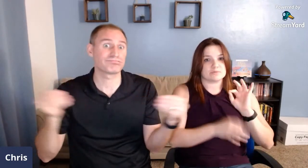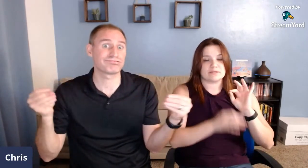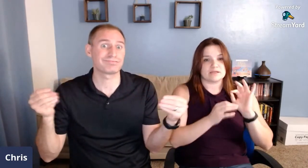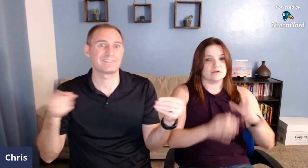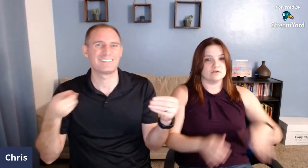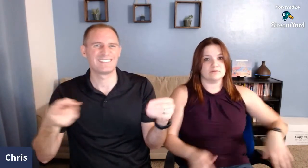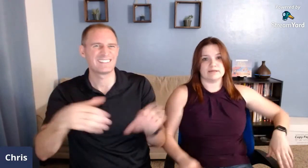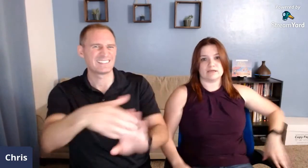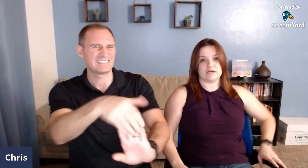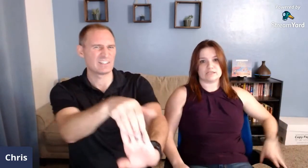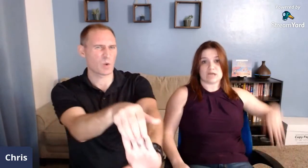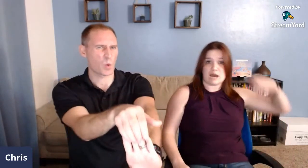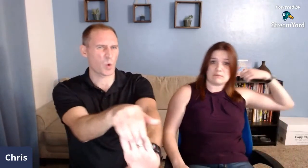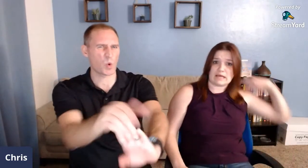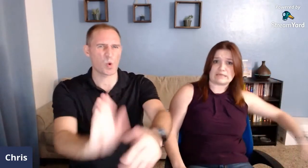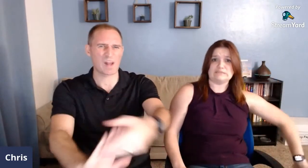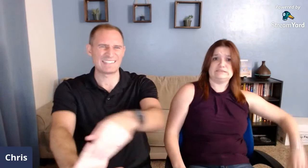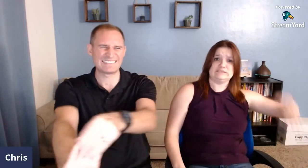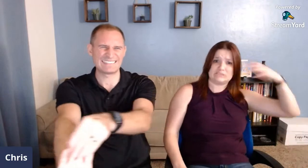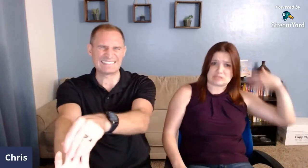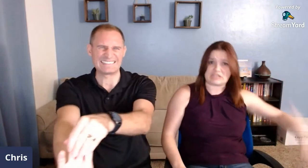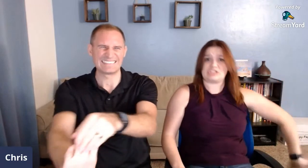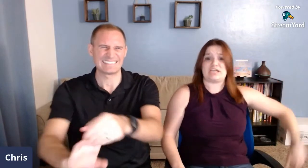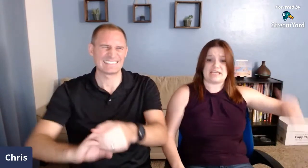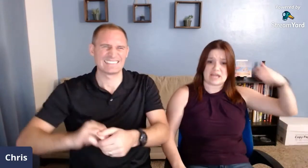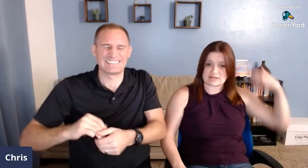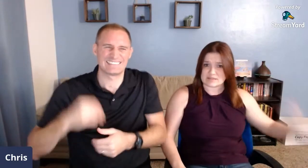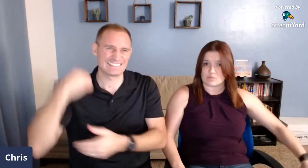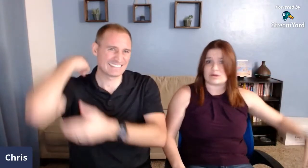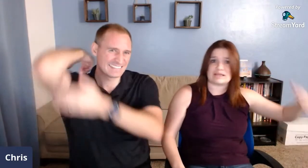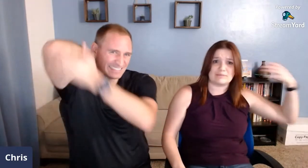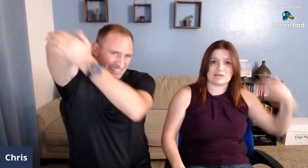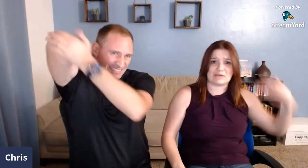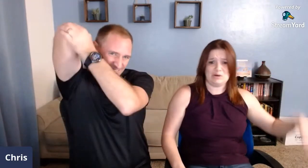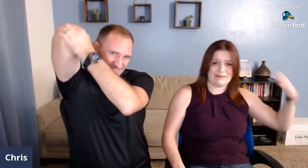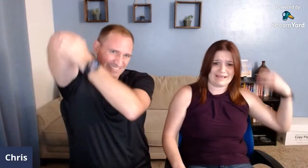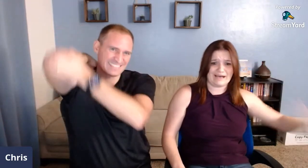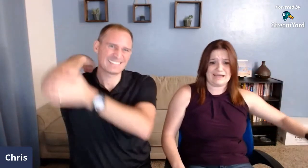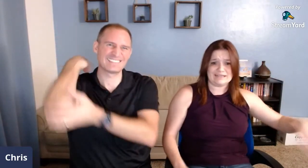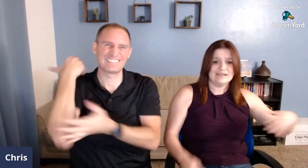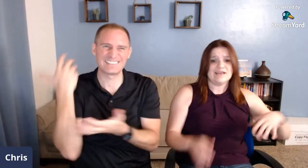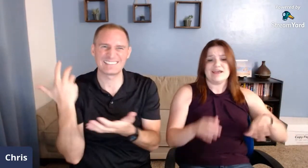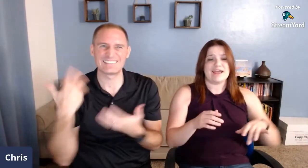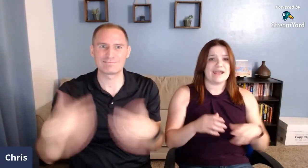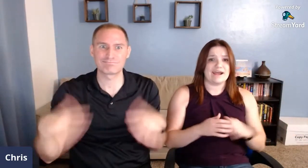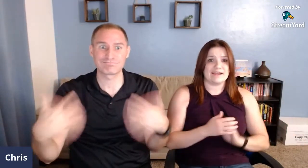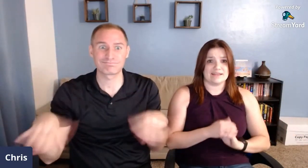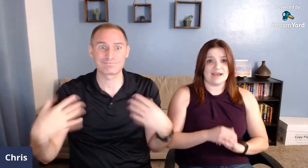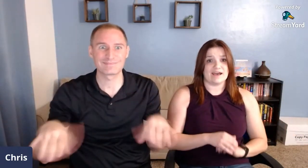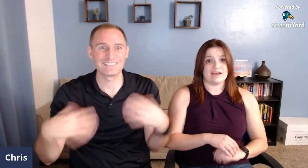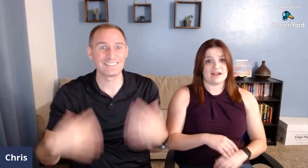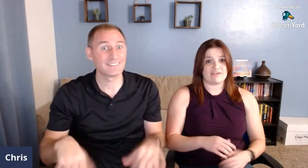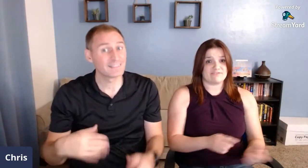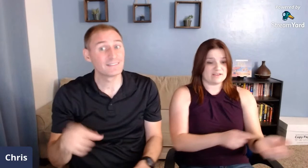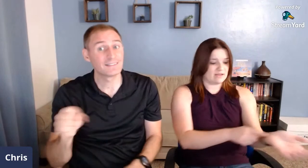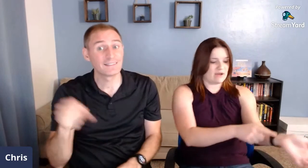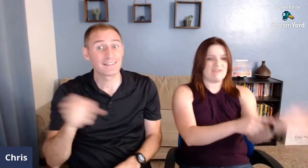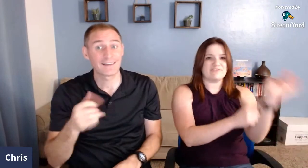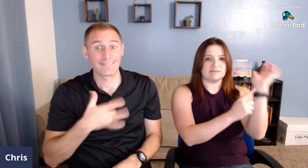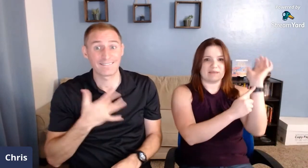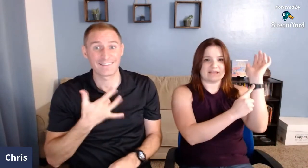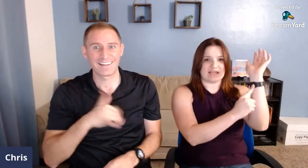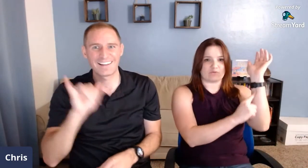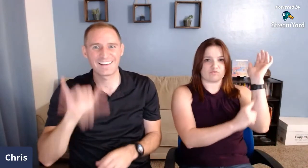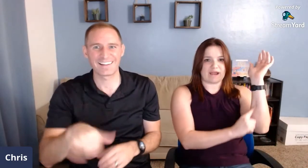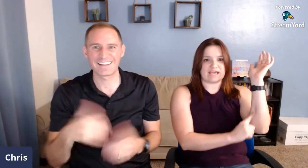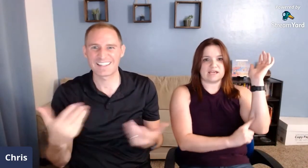I'll be interpreting and oh my gosh, I'm like, ooh, trying to shake it out as I'm working. I'm like, oh my God. And yeah, and I feel